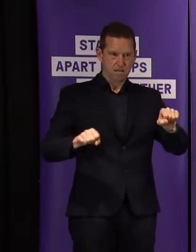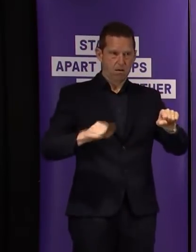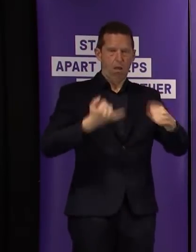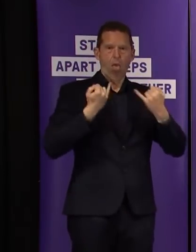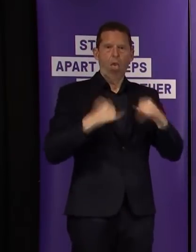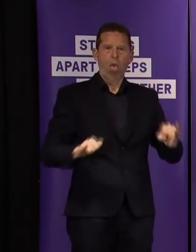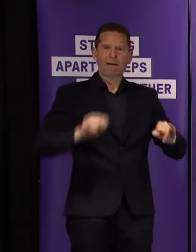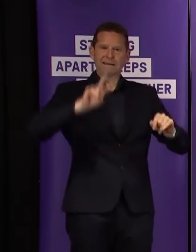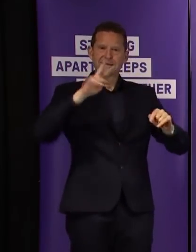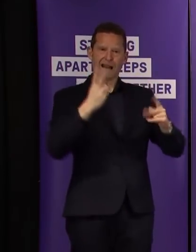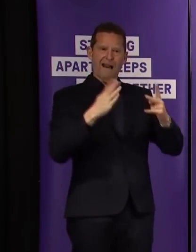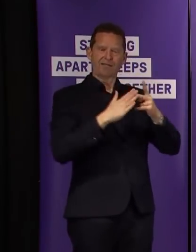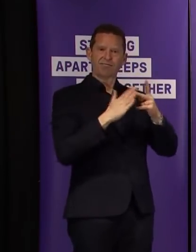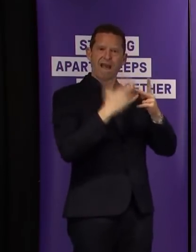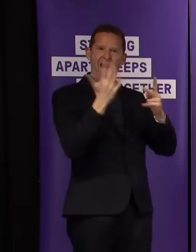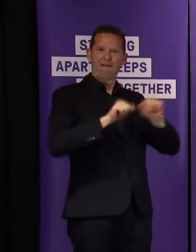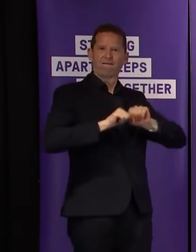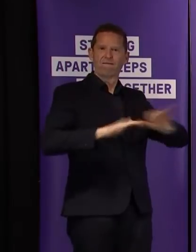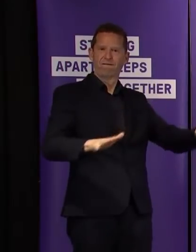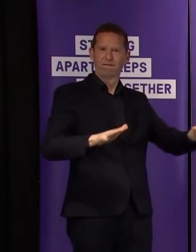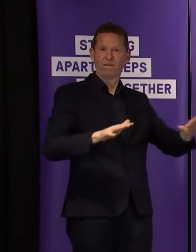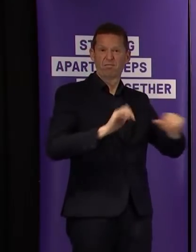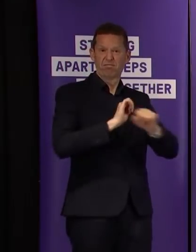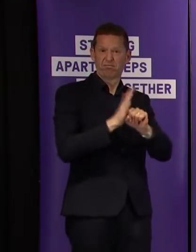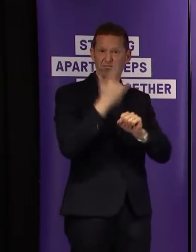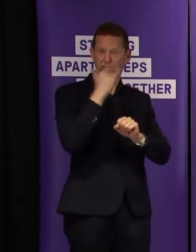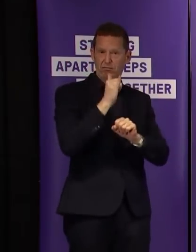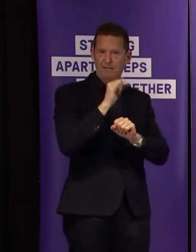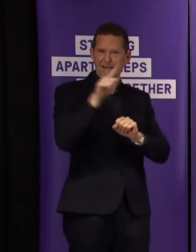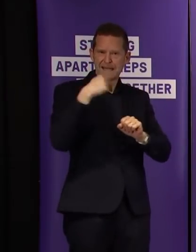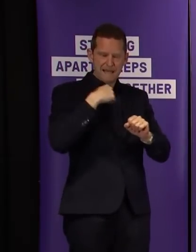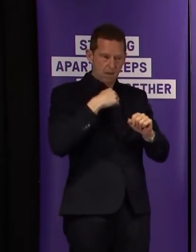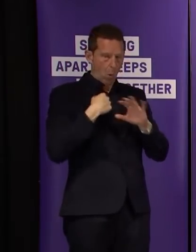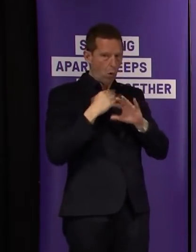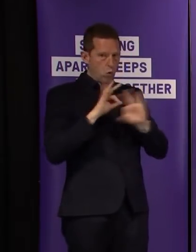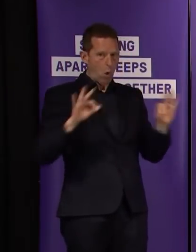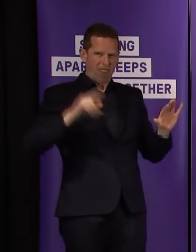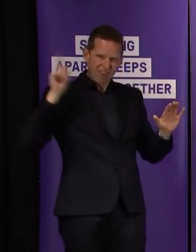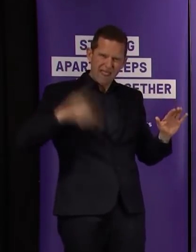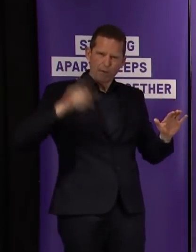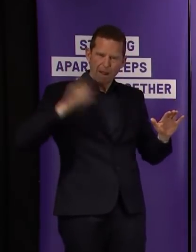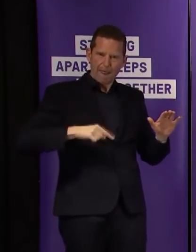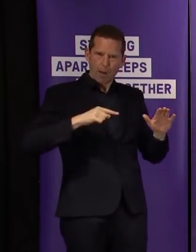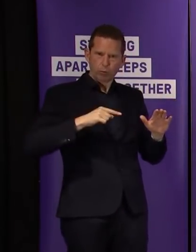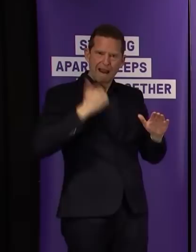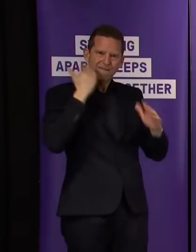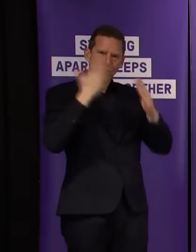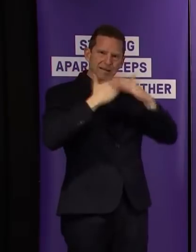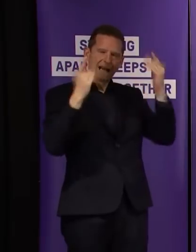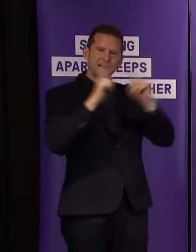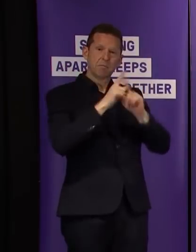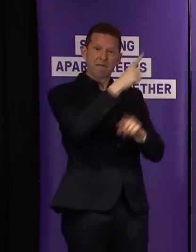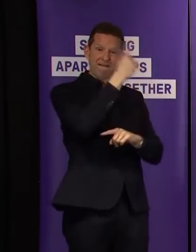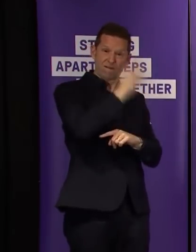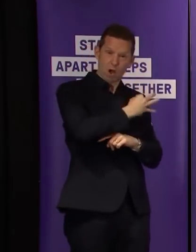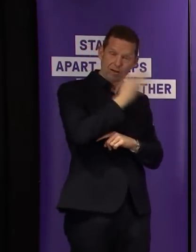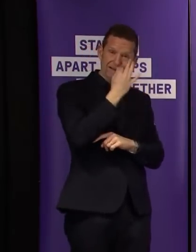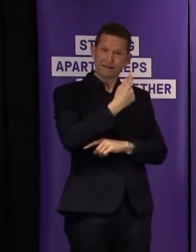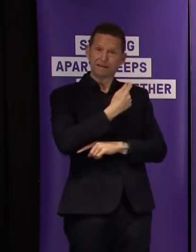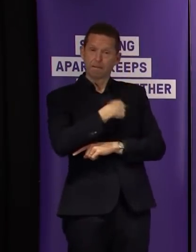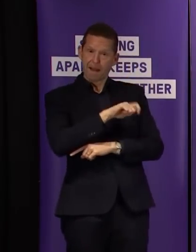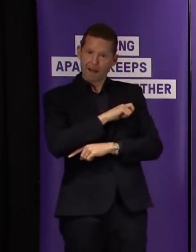waves. We may not have seen daily numbers in the thousands like in France and in Spain at the moment, thanks to all